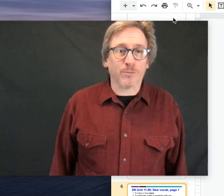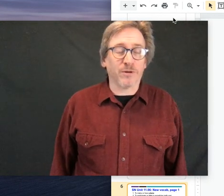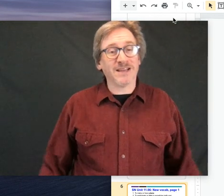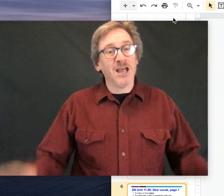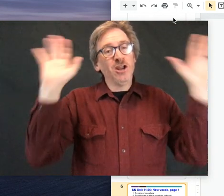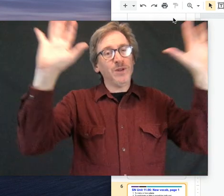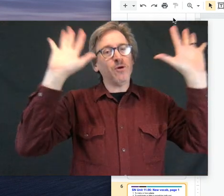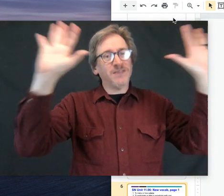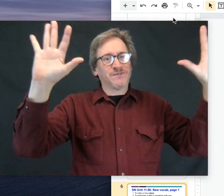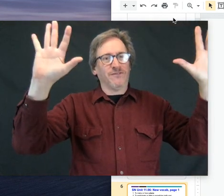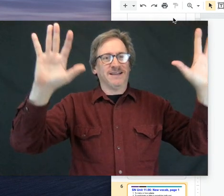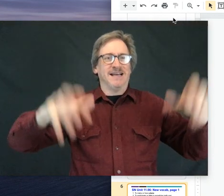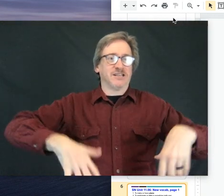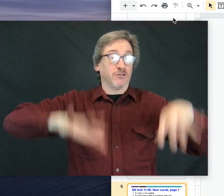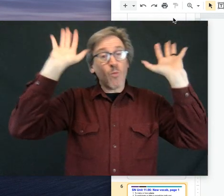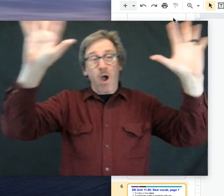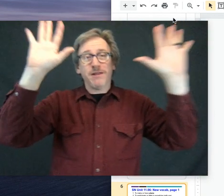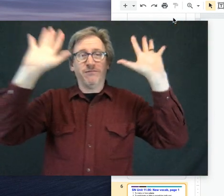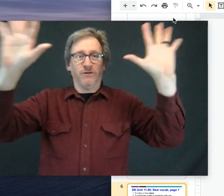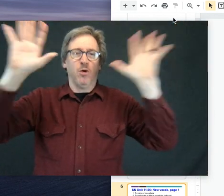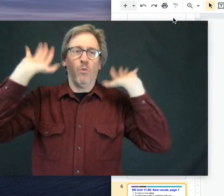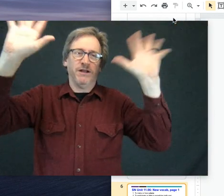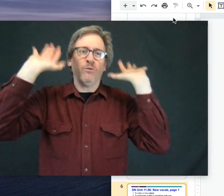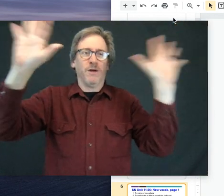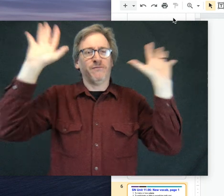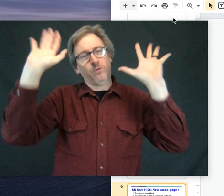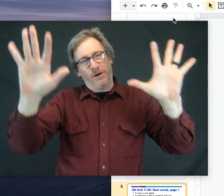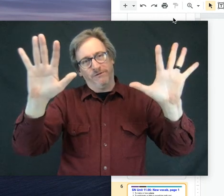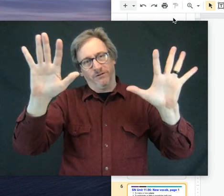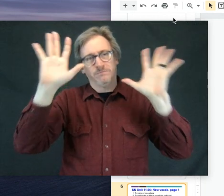Fantastic or perfect. And we know this for fantastic, right? Wonderful.